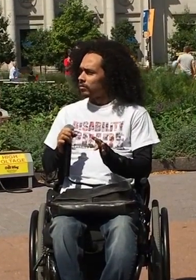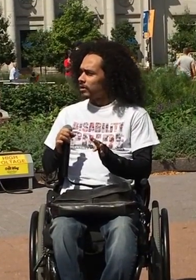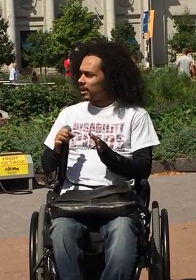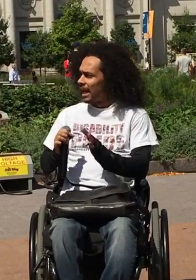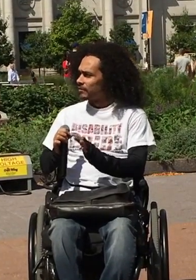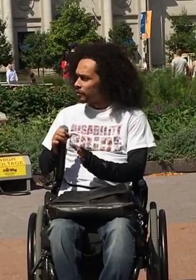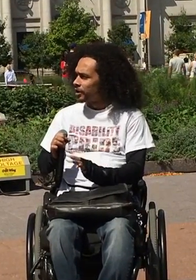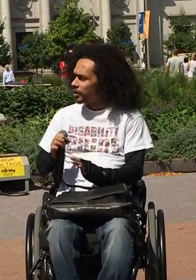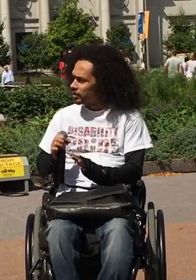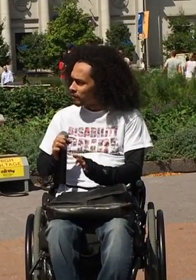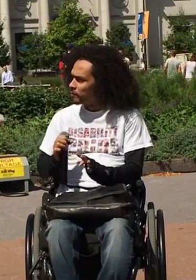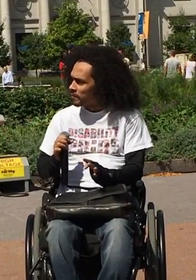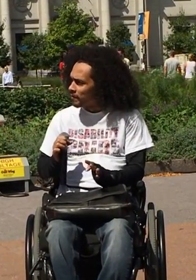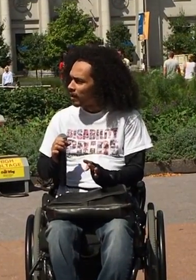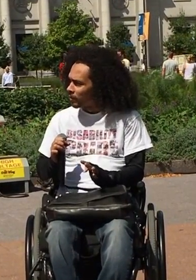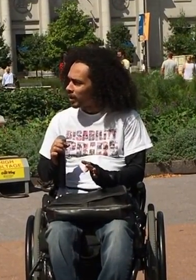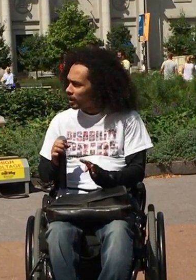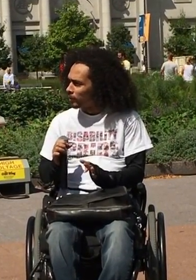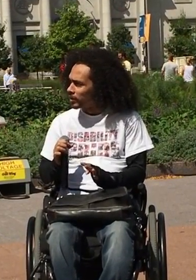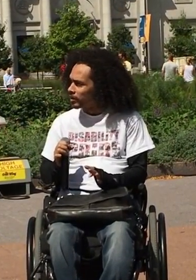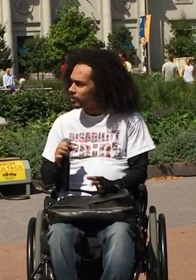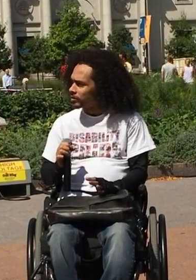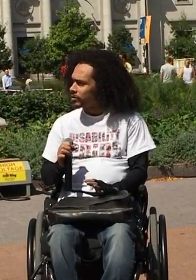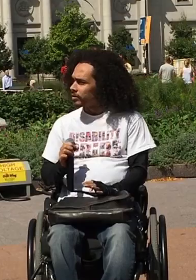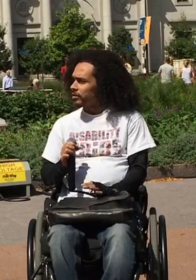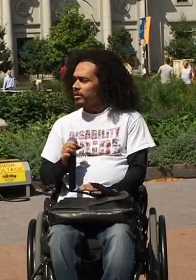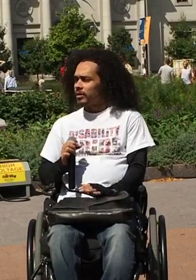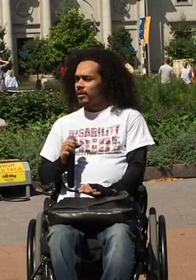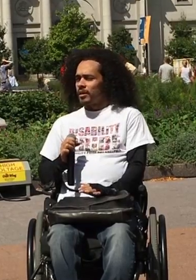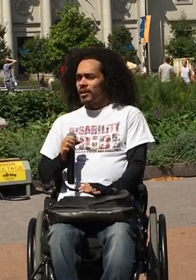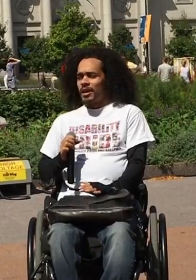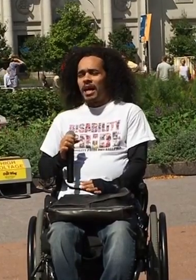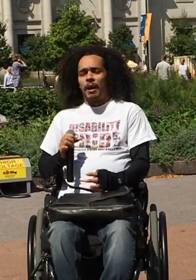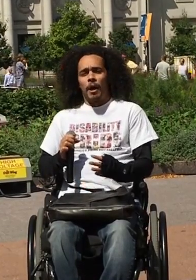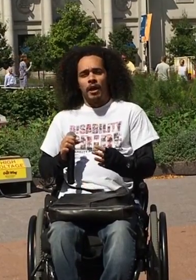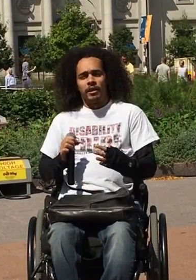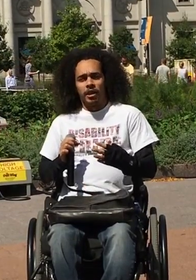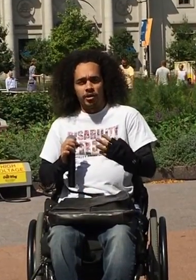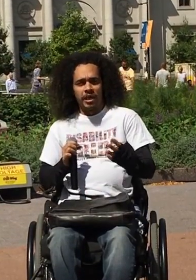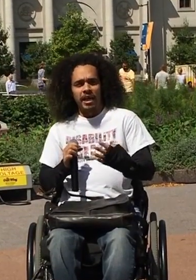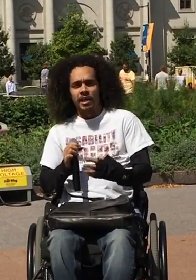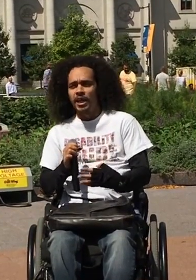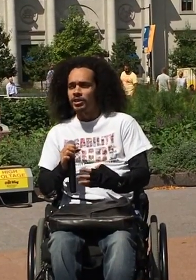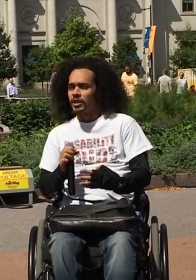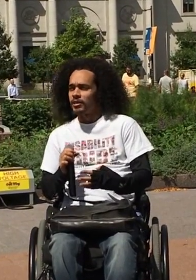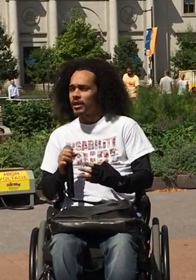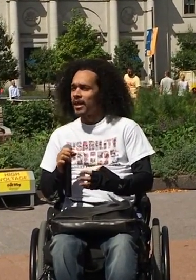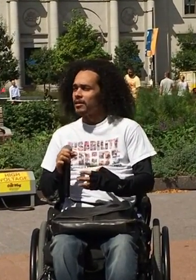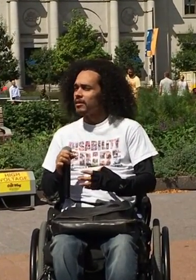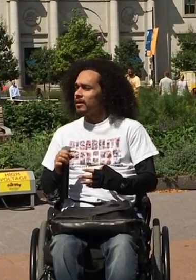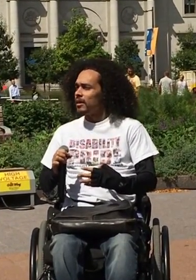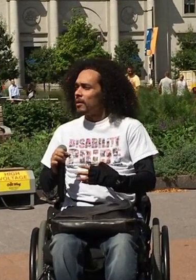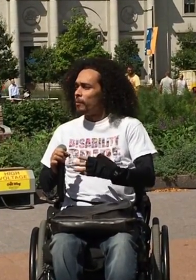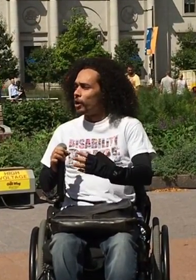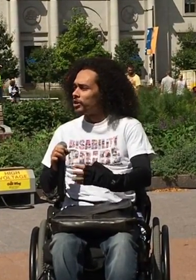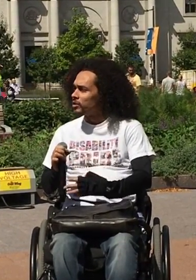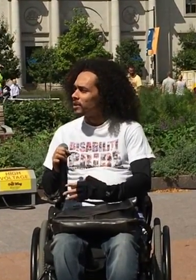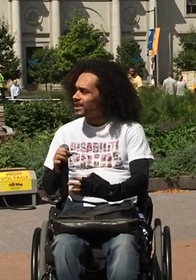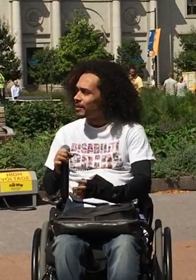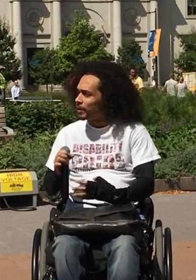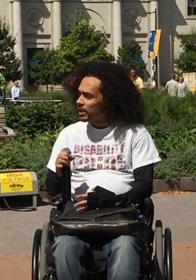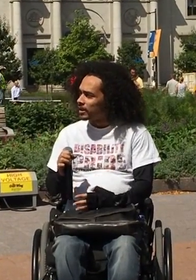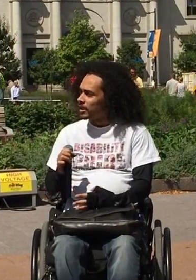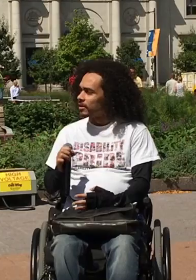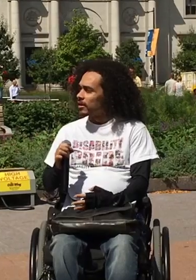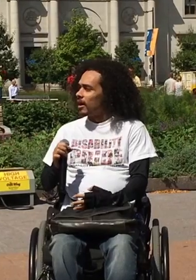round in the last few years, if you've been following a little bit the news. The United Nations says persons